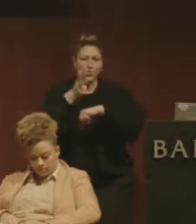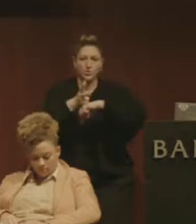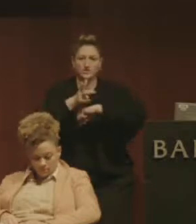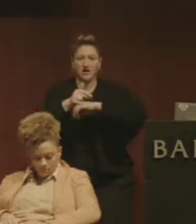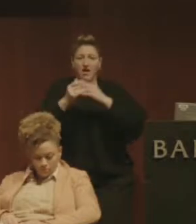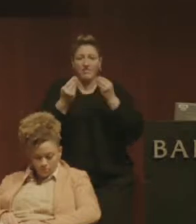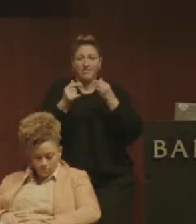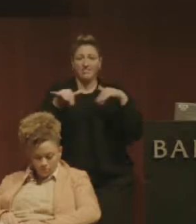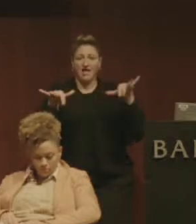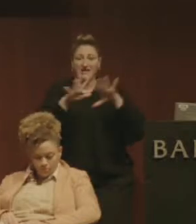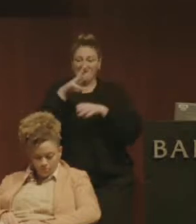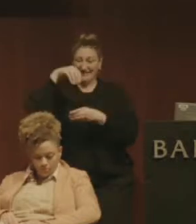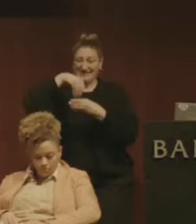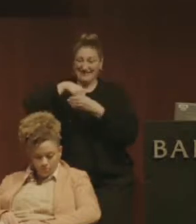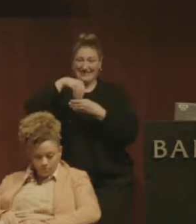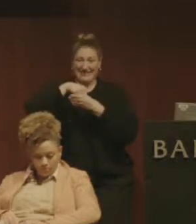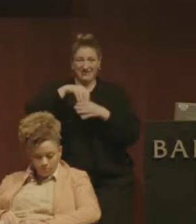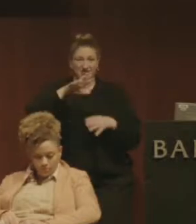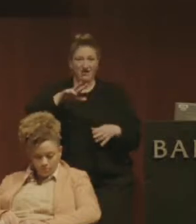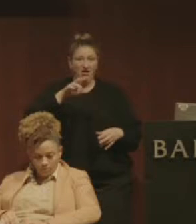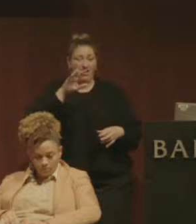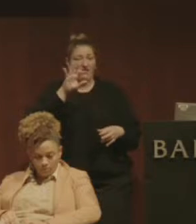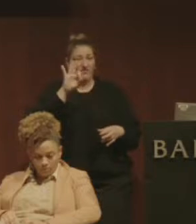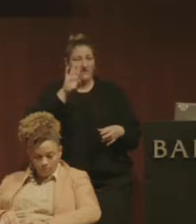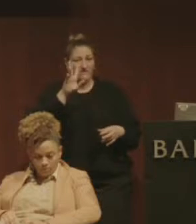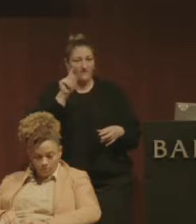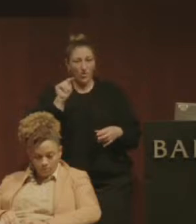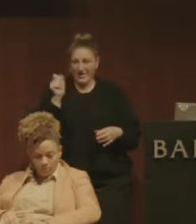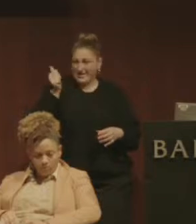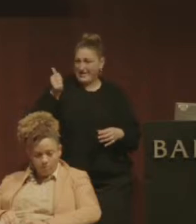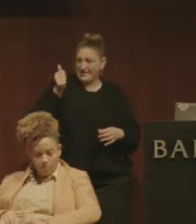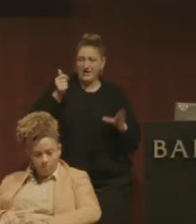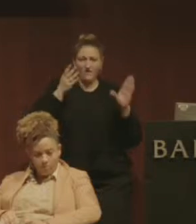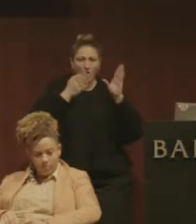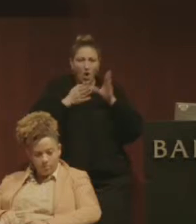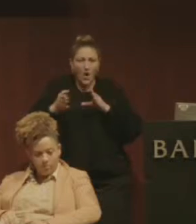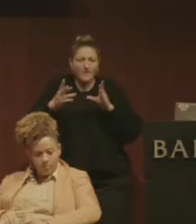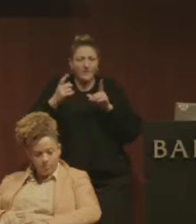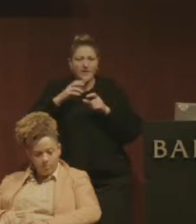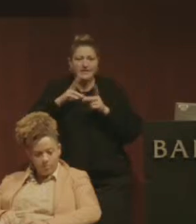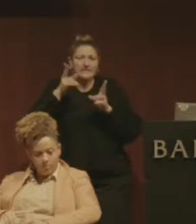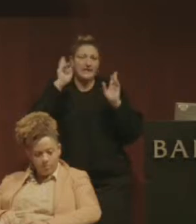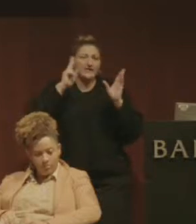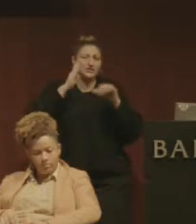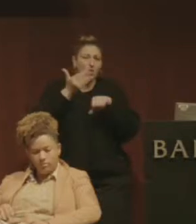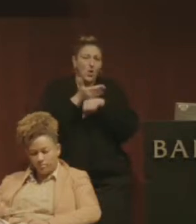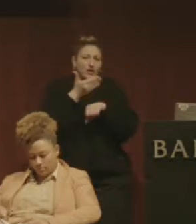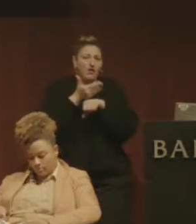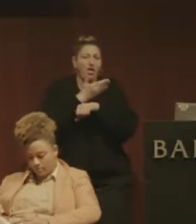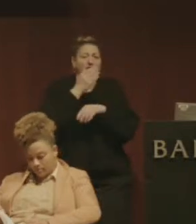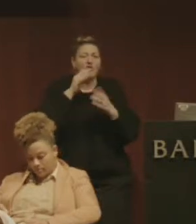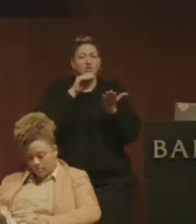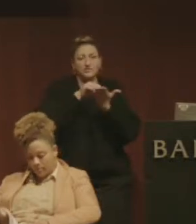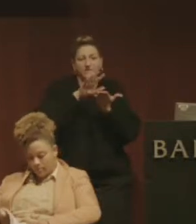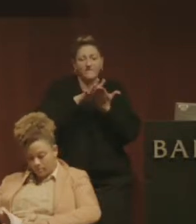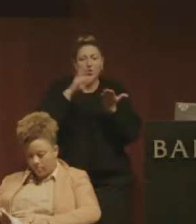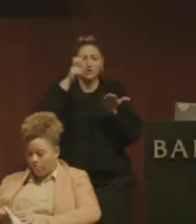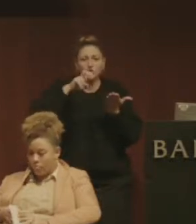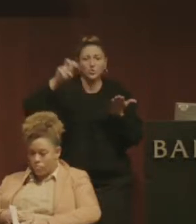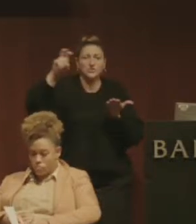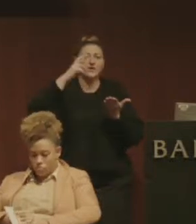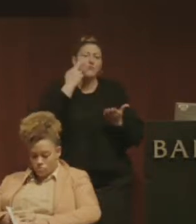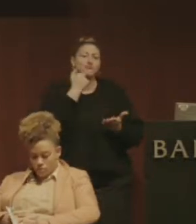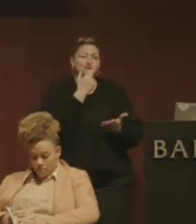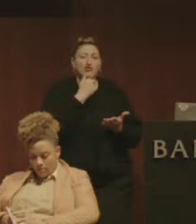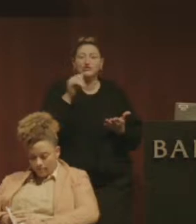specifically inside the São Paulo da Gamboa Fort. The plans include historical restoration for tourism, as well as restaurants, just